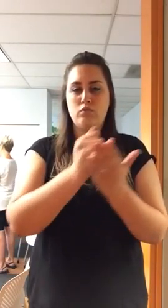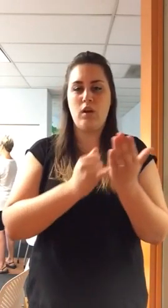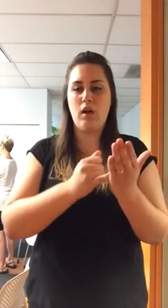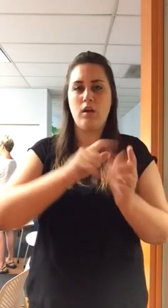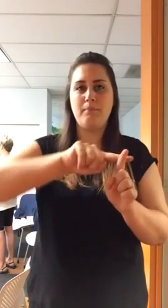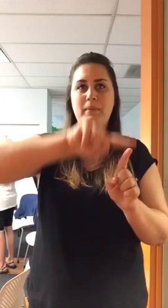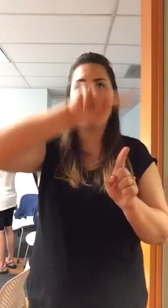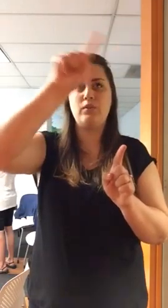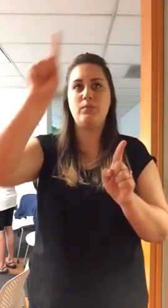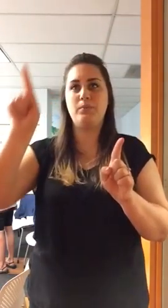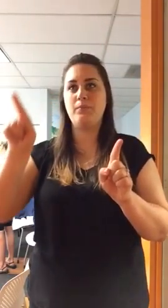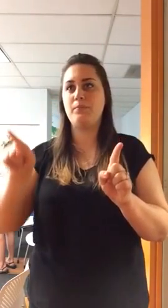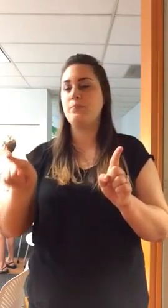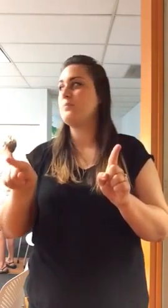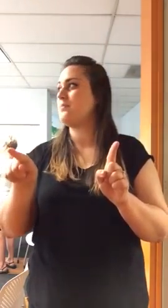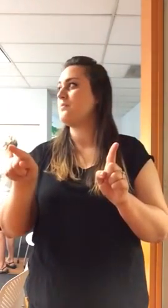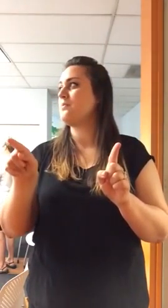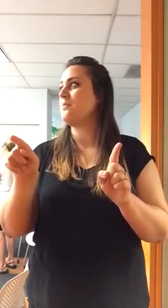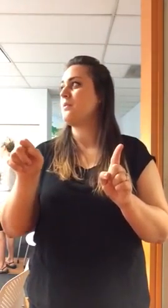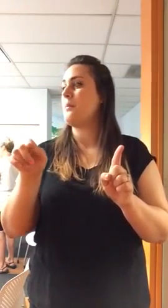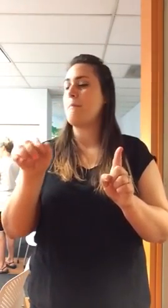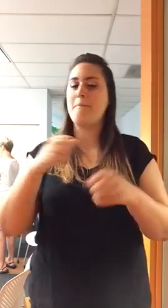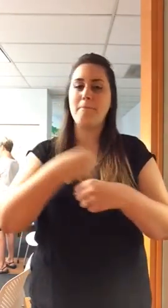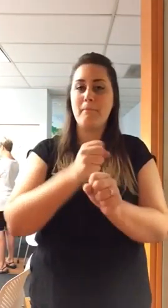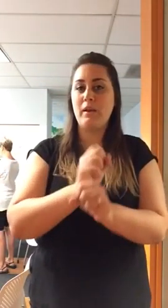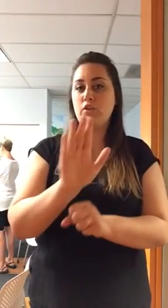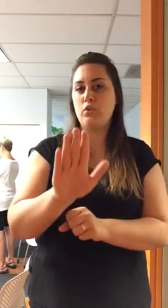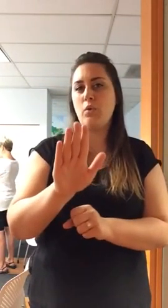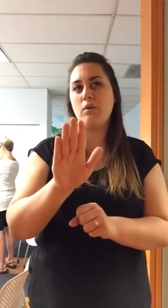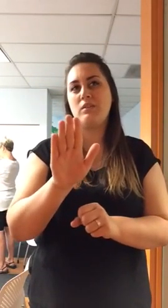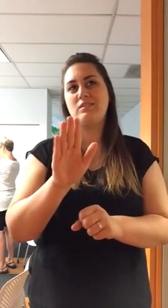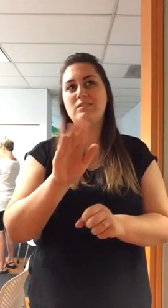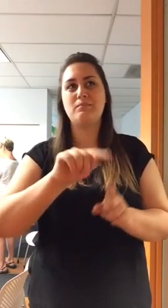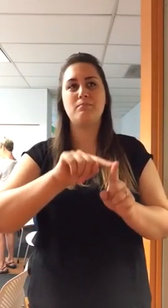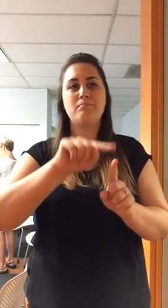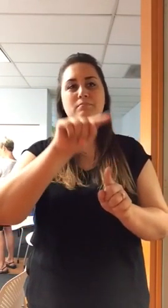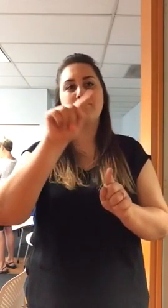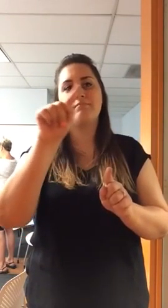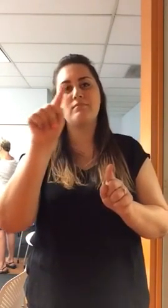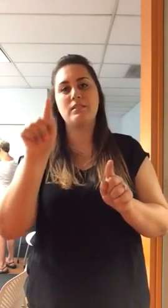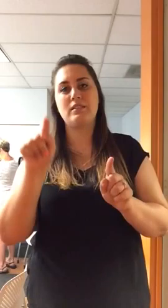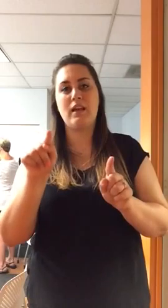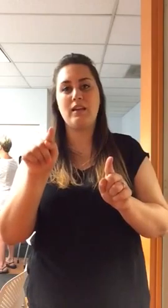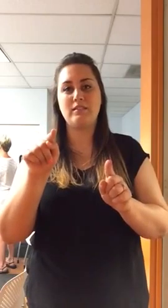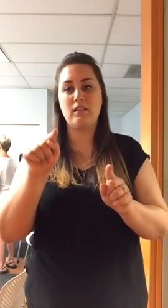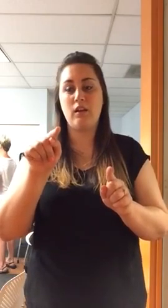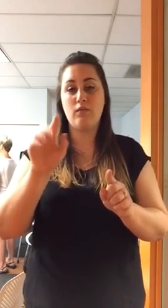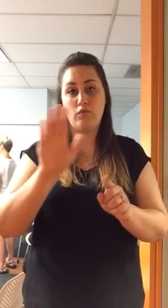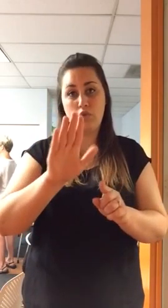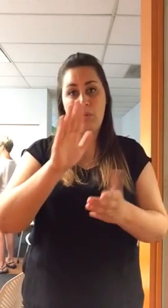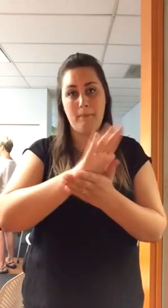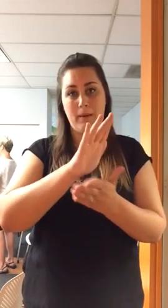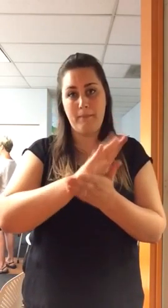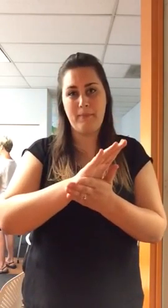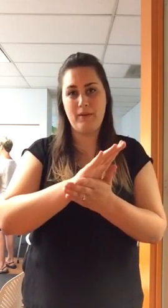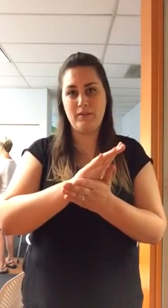want to make, yeah, good. You want to make yours about the size of the top half of your page. Don't give me a little upside down